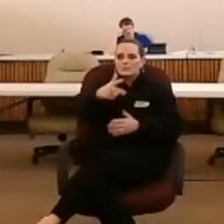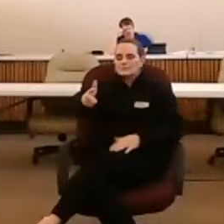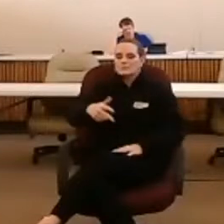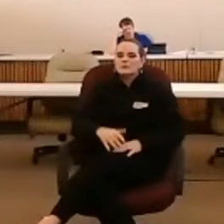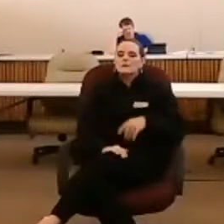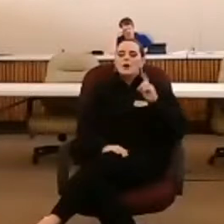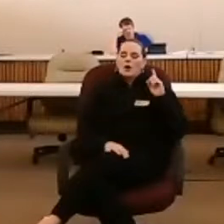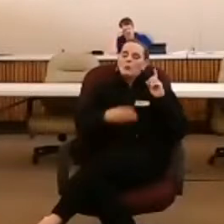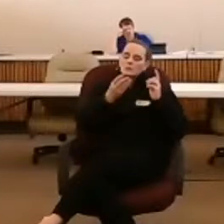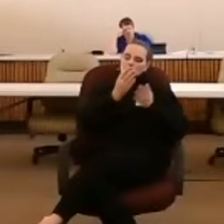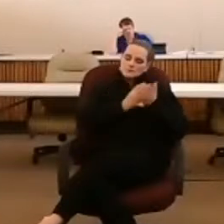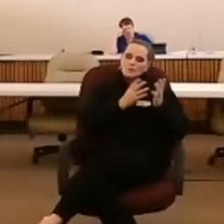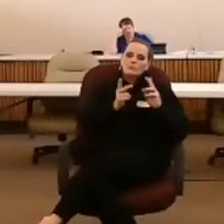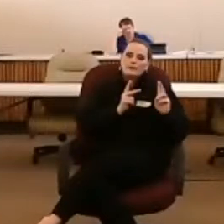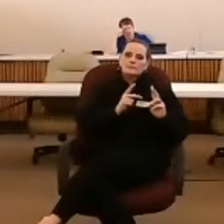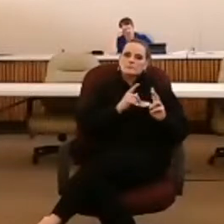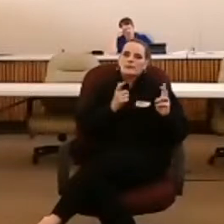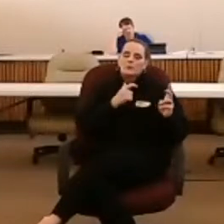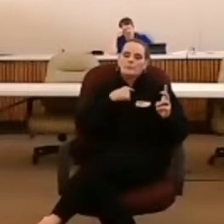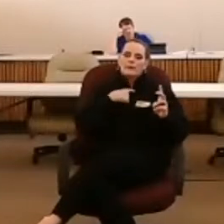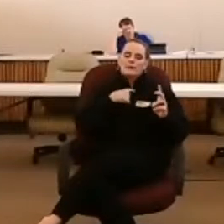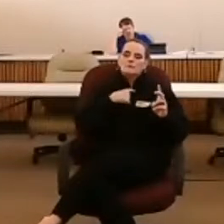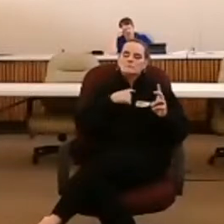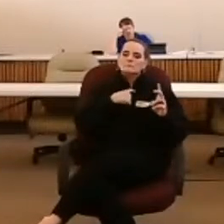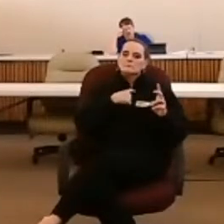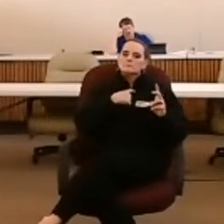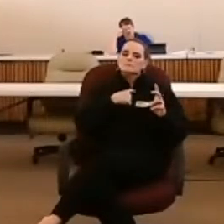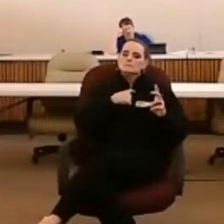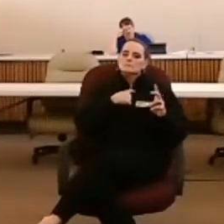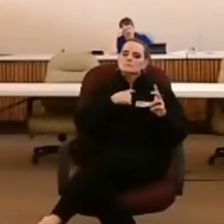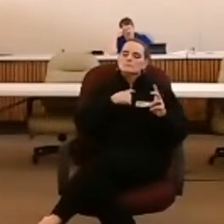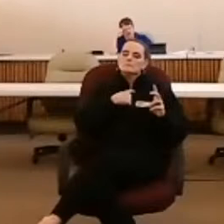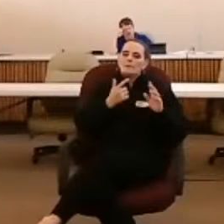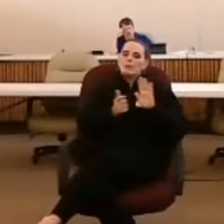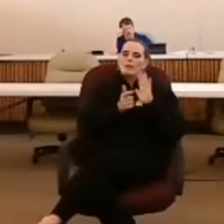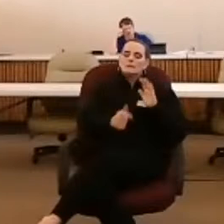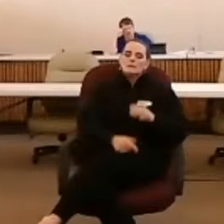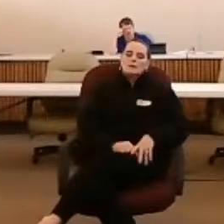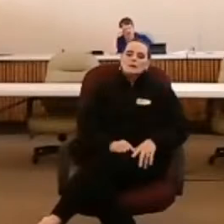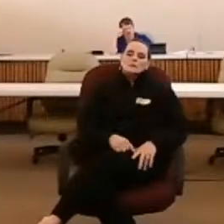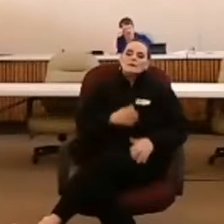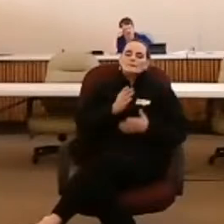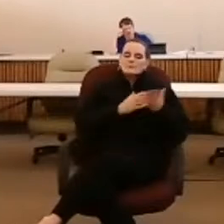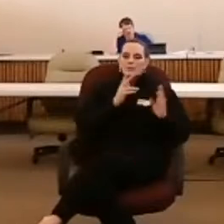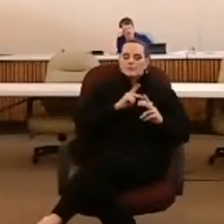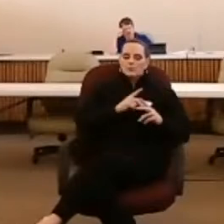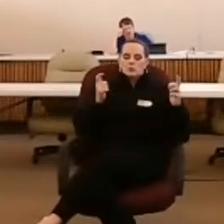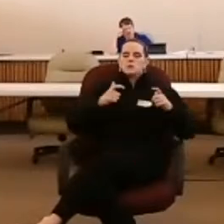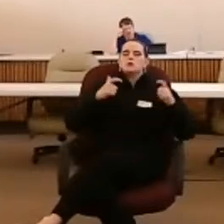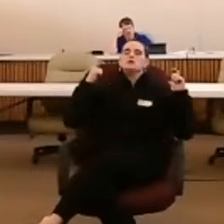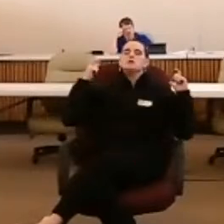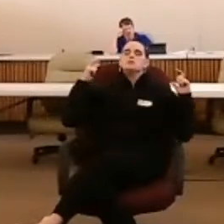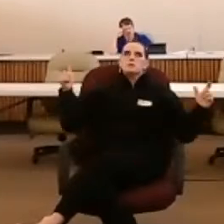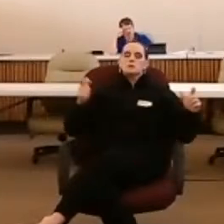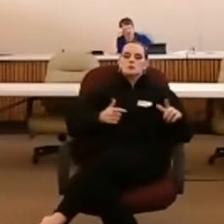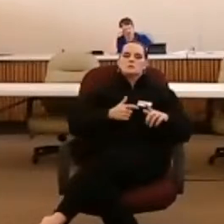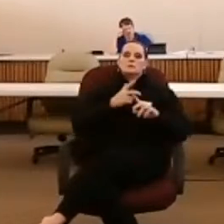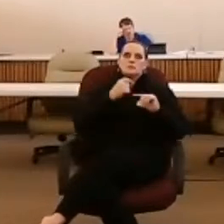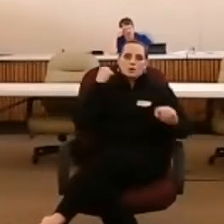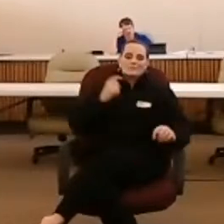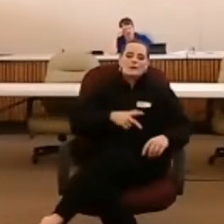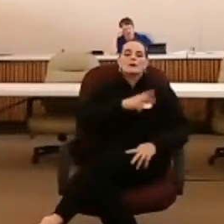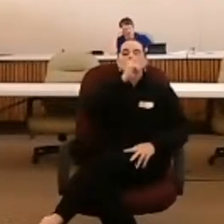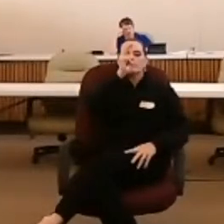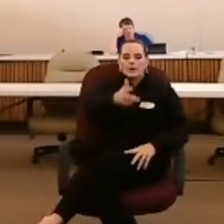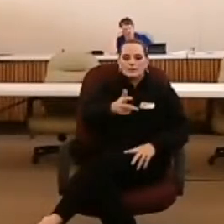couple people with large trucks that are constantly parking there and we're running it. And again, when we asked the